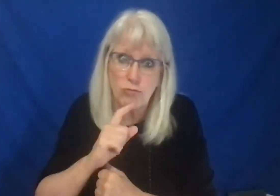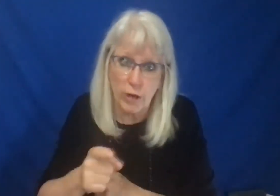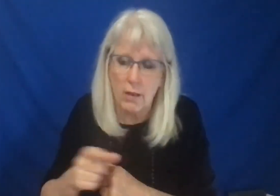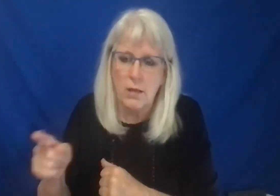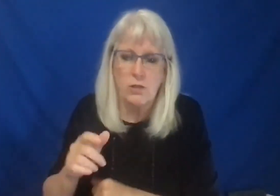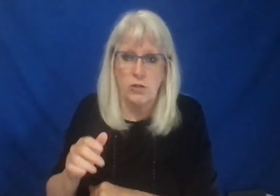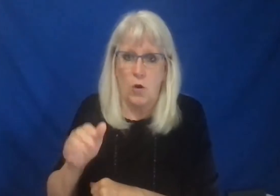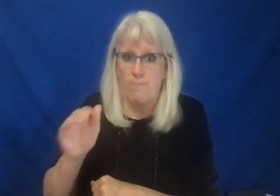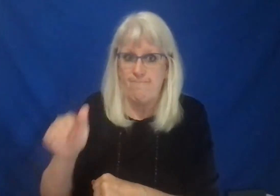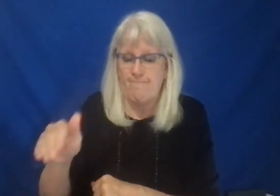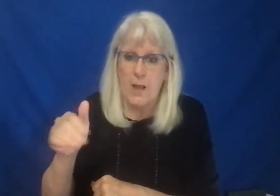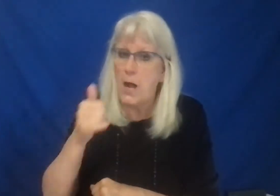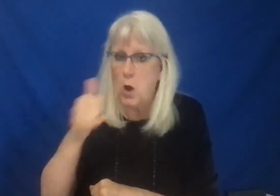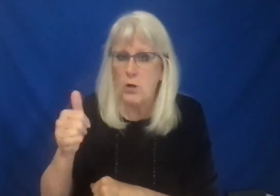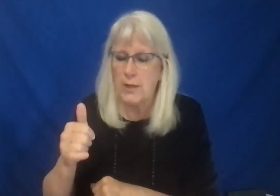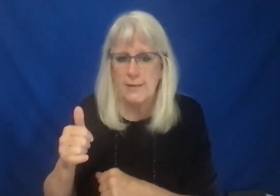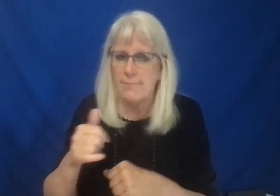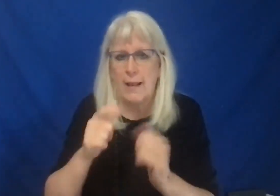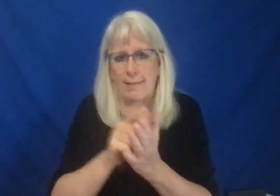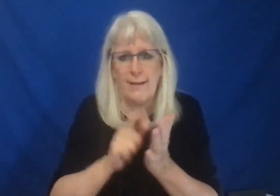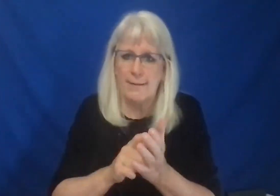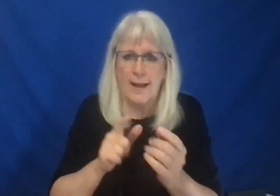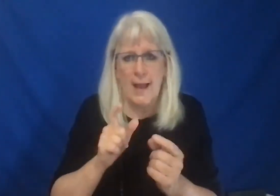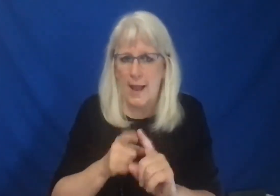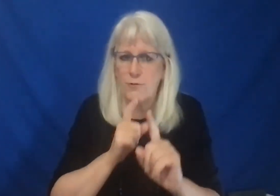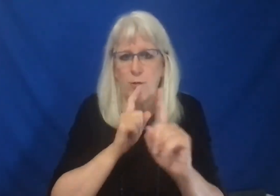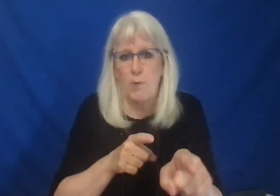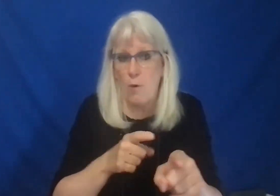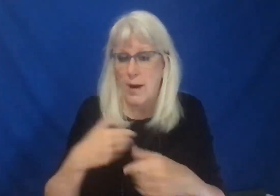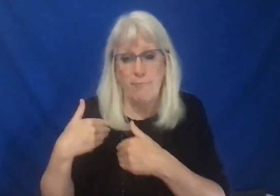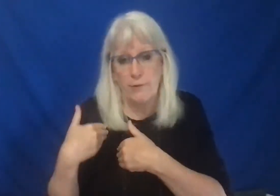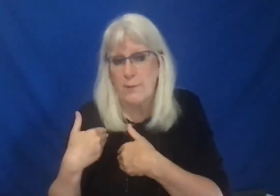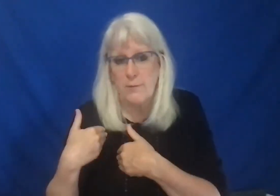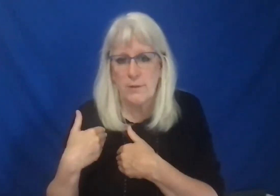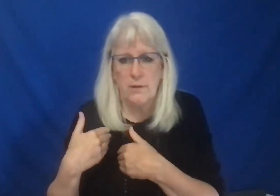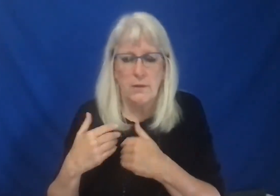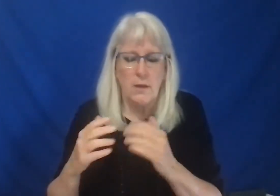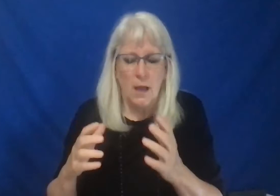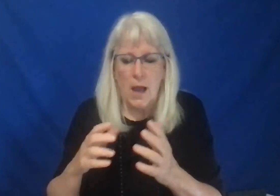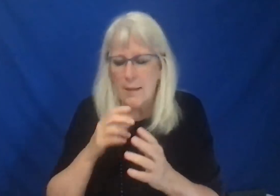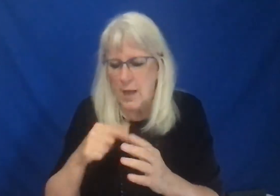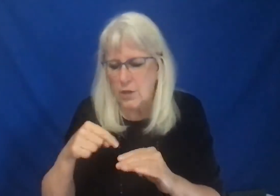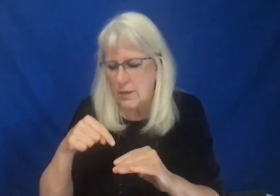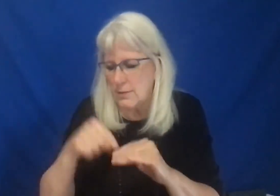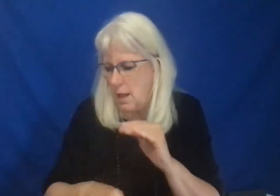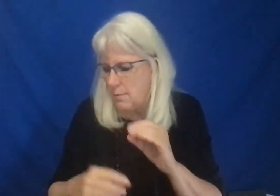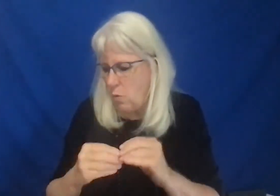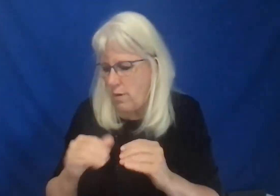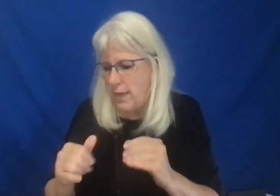fair warning. And then I told her that legally I was going to have to do what I was obliged to do. And I won't go into the details of that story, but it all worked out.